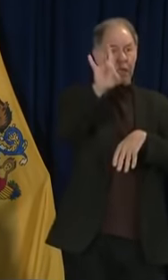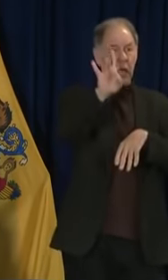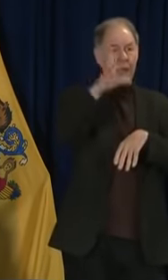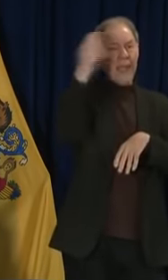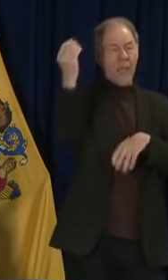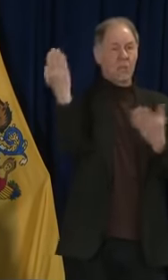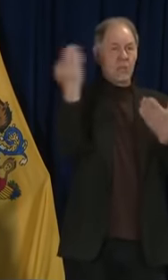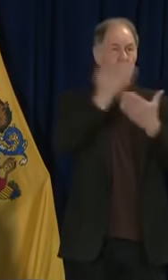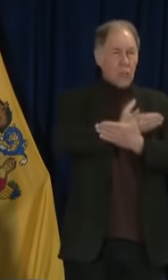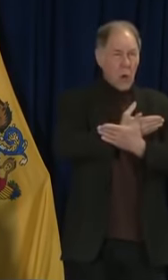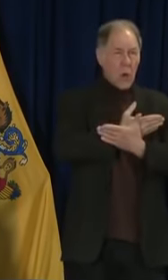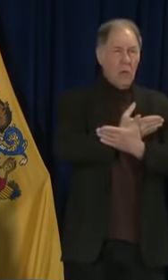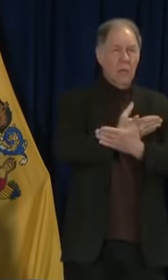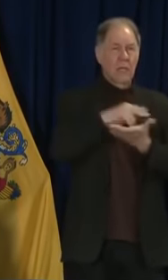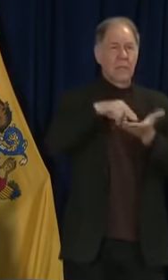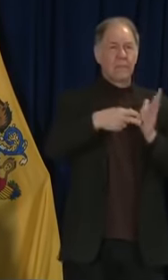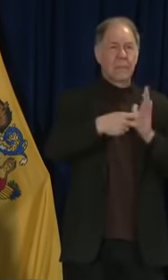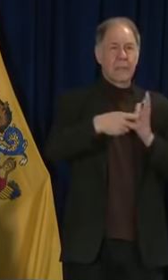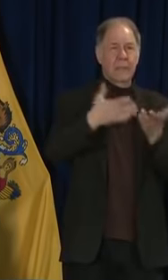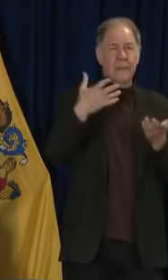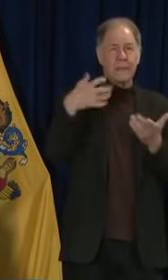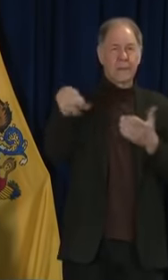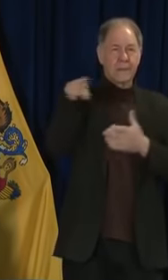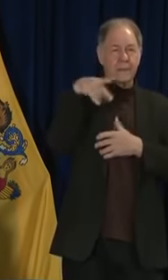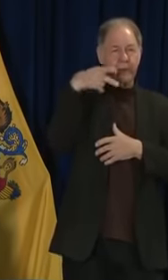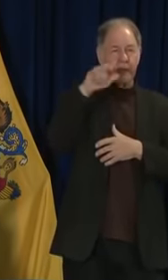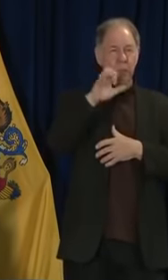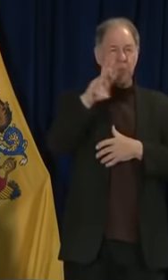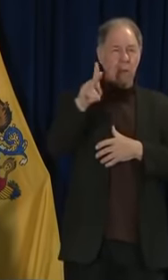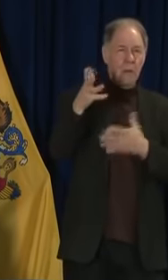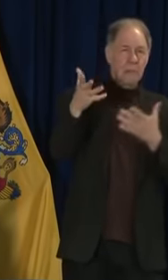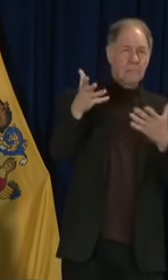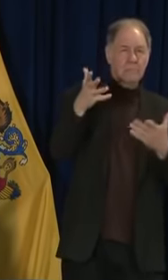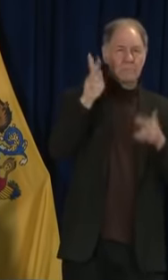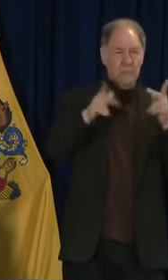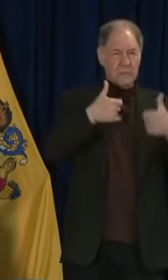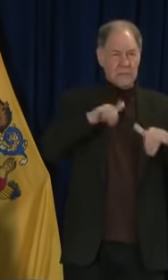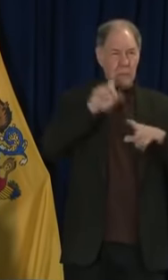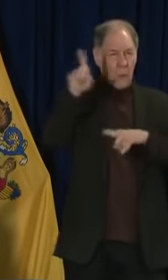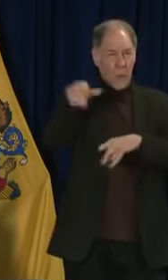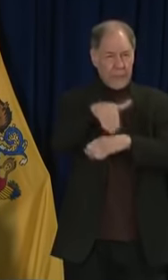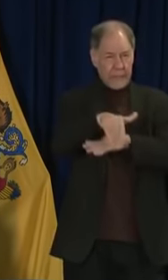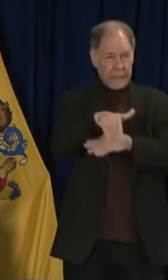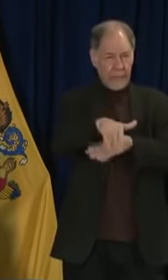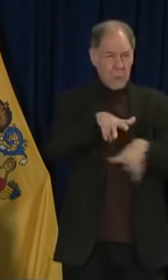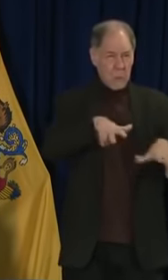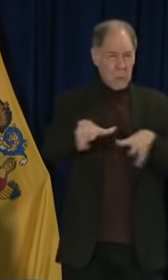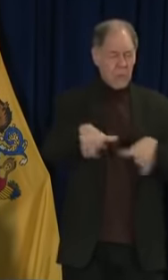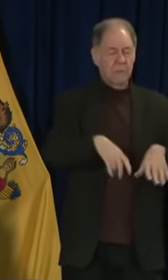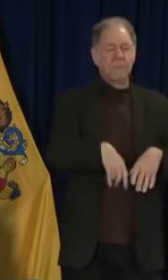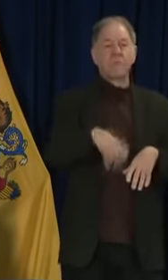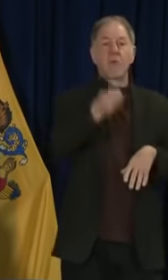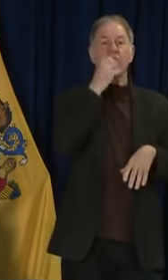out. So I'm not sure how much of that is going on. Deliveries, we've said we're